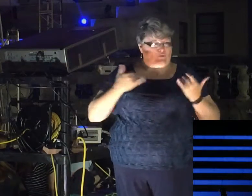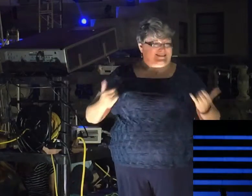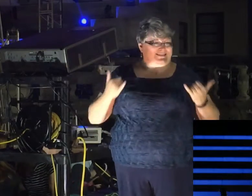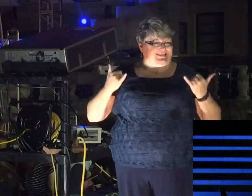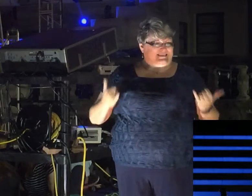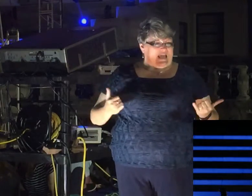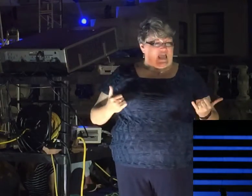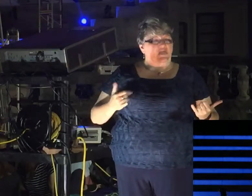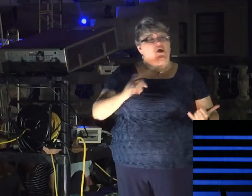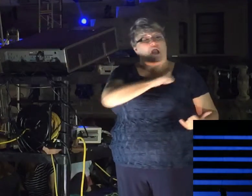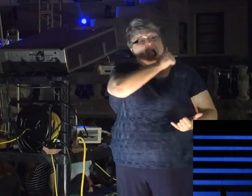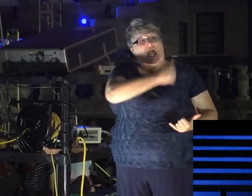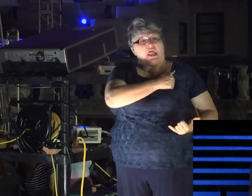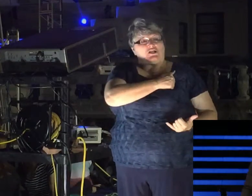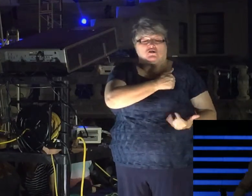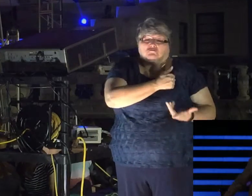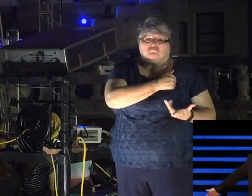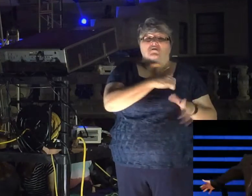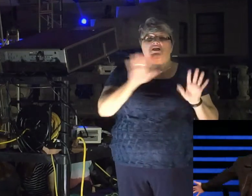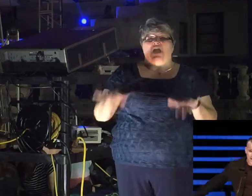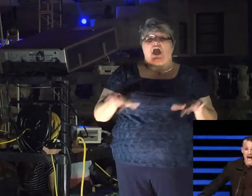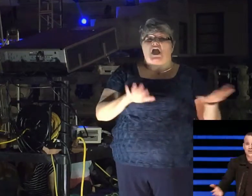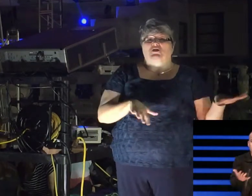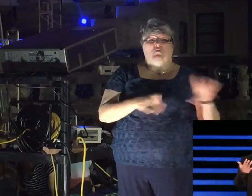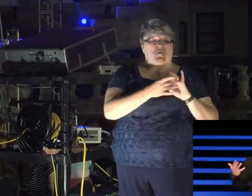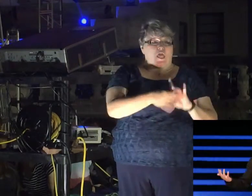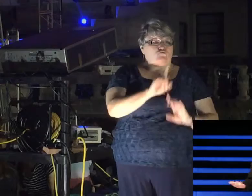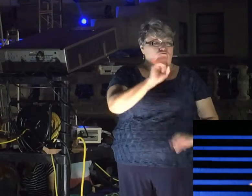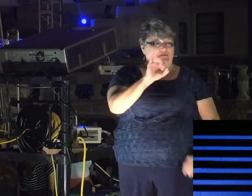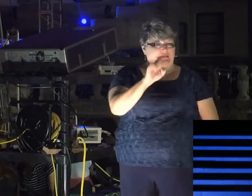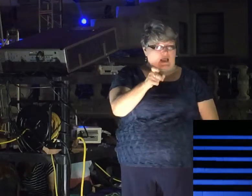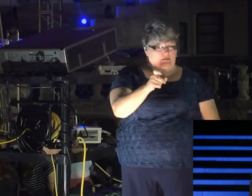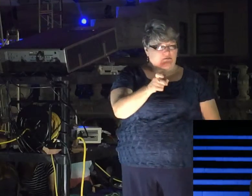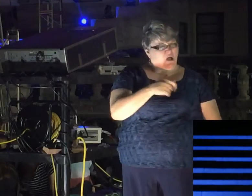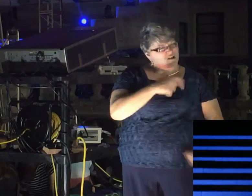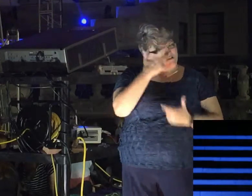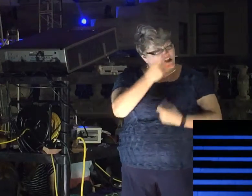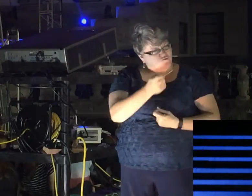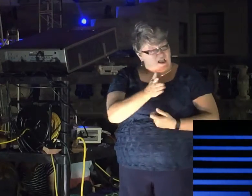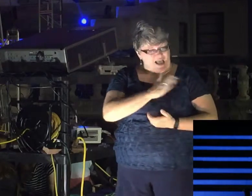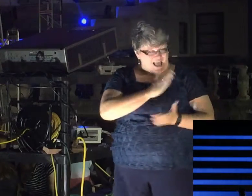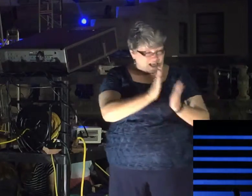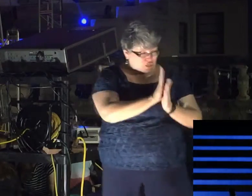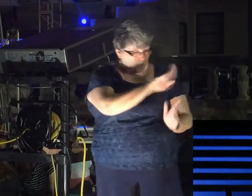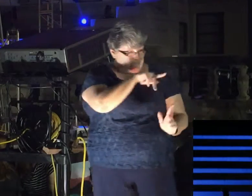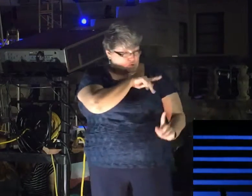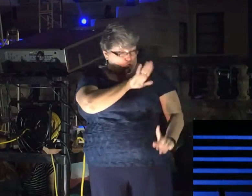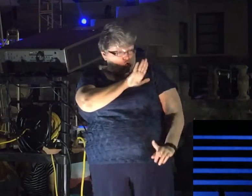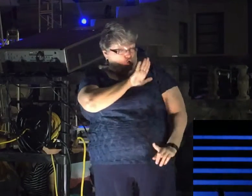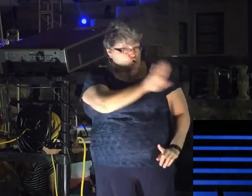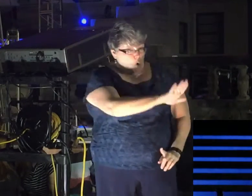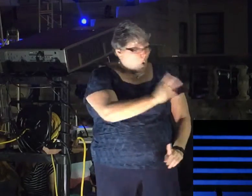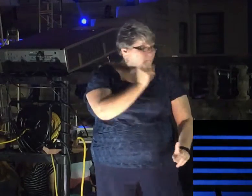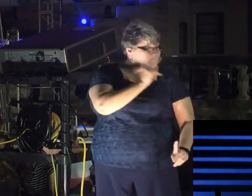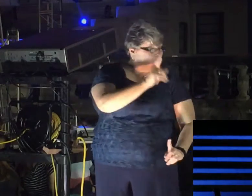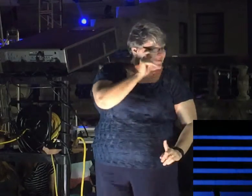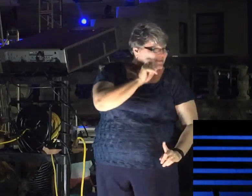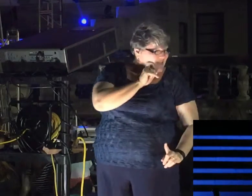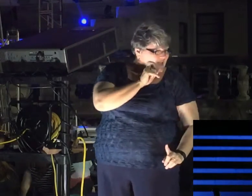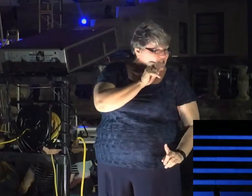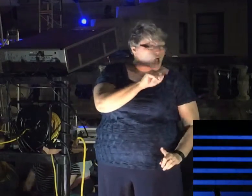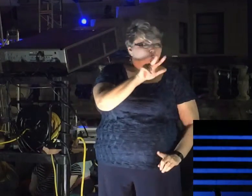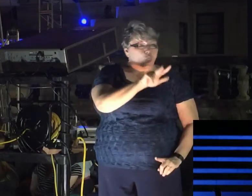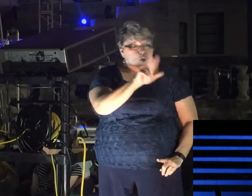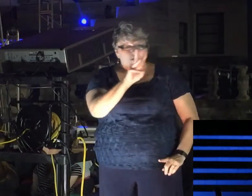college students today have a casual view about sex. And she said, but here was the interesting thing. When asked personally about your views